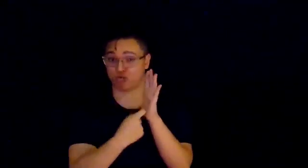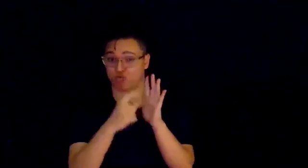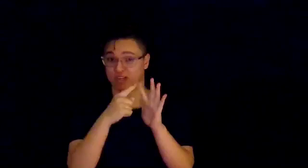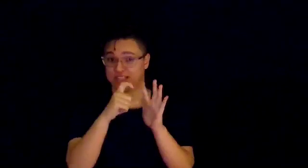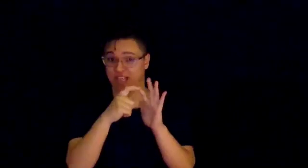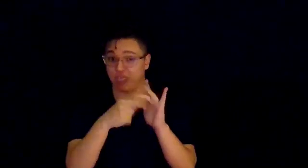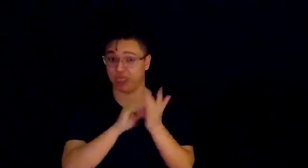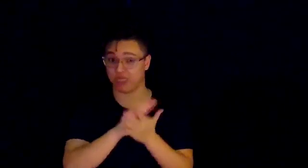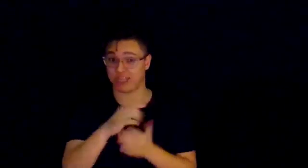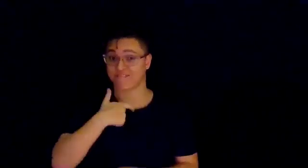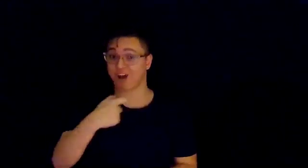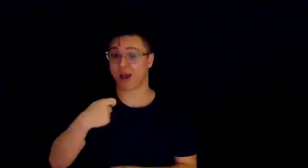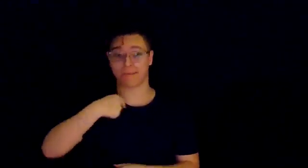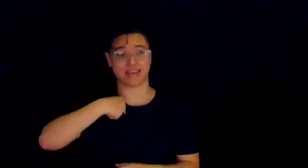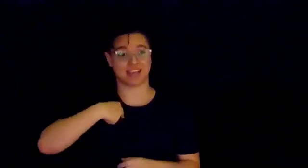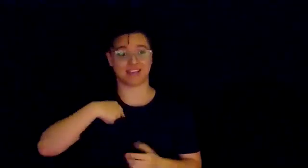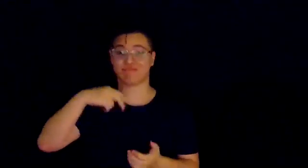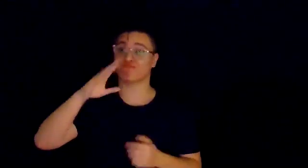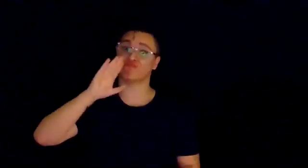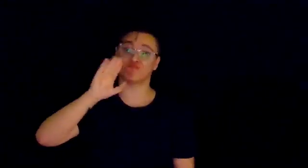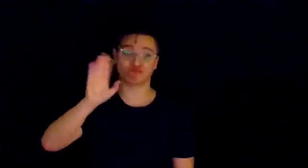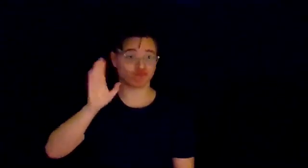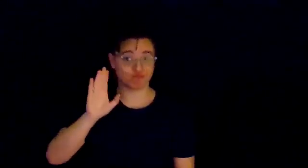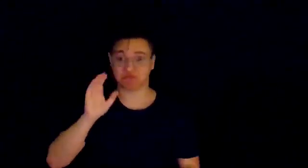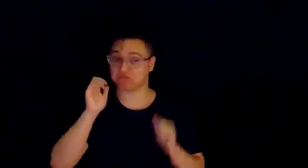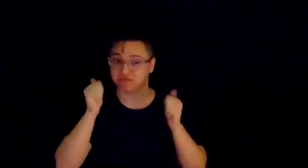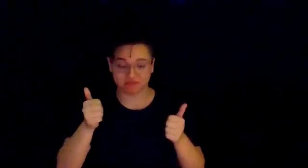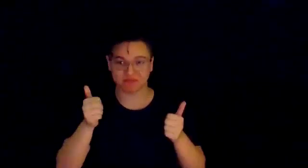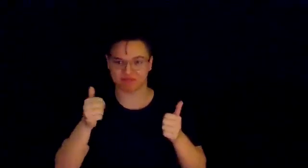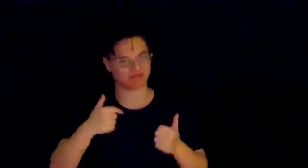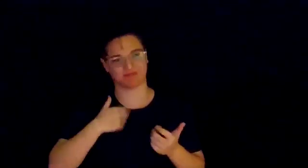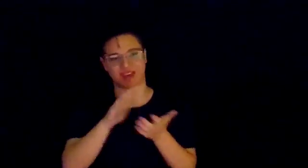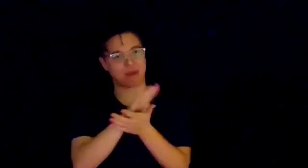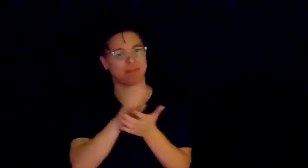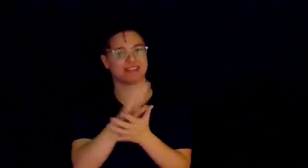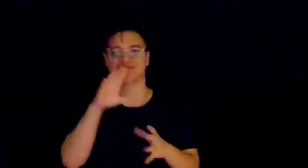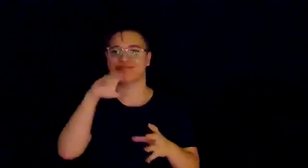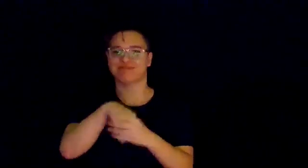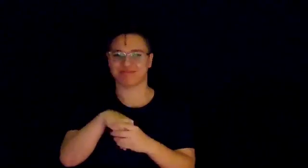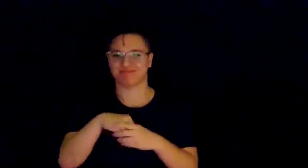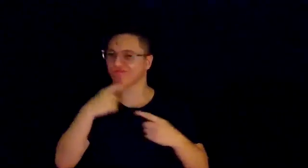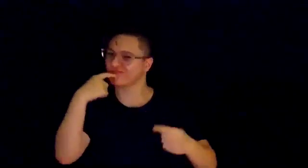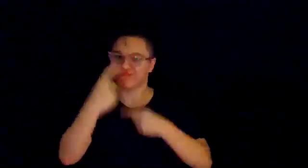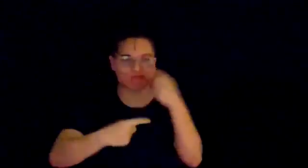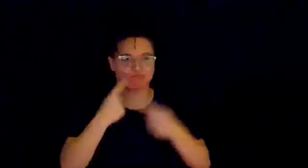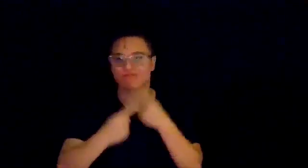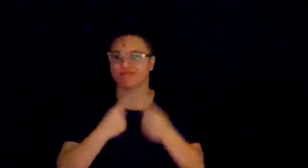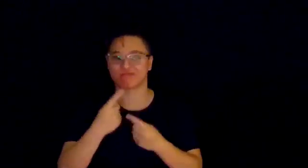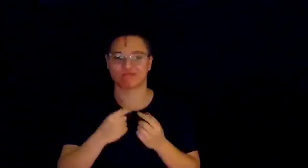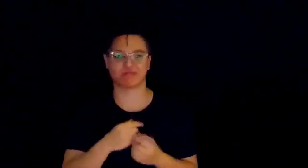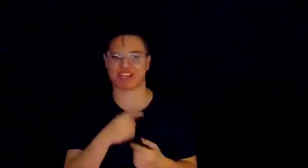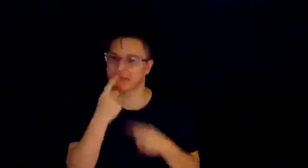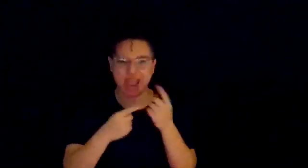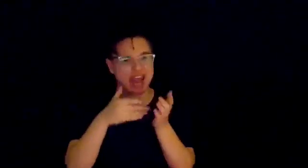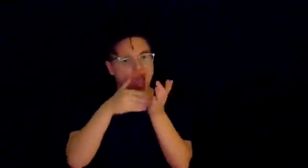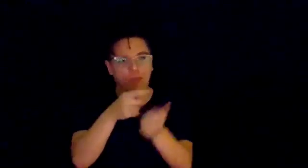you to Meredith for inviting me here to give a speech and presentation today. I am happy to be involved